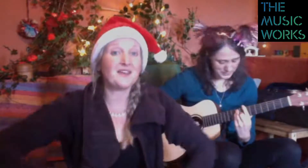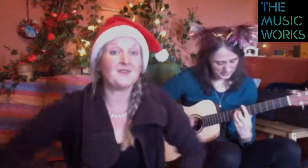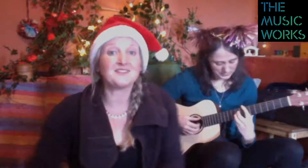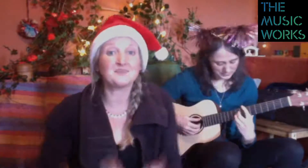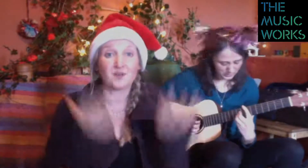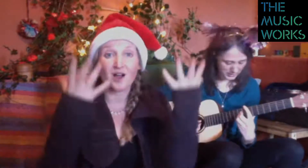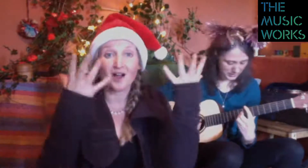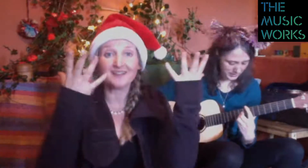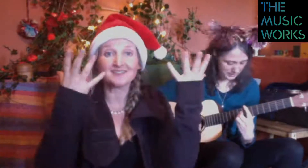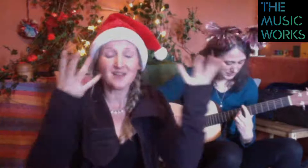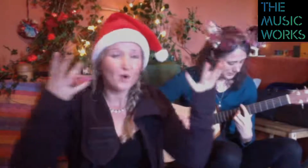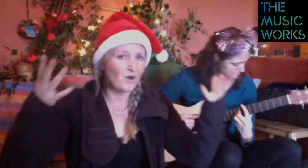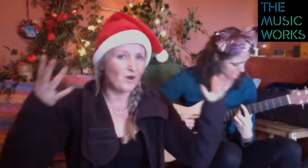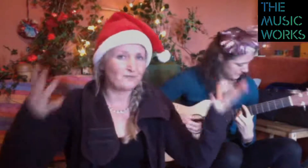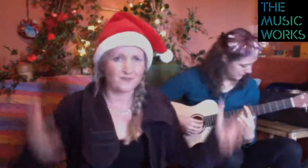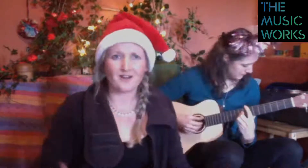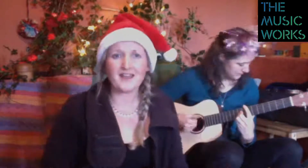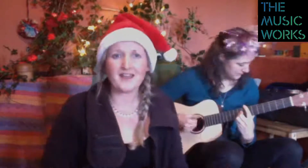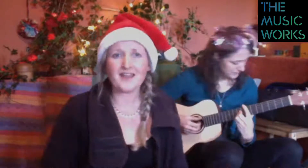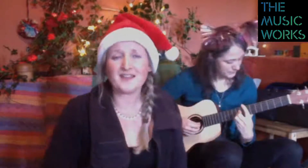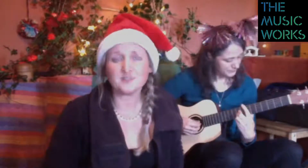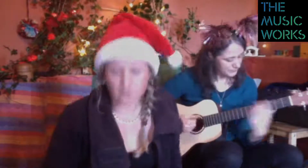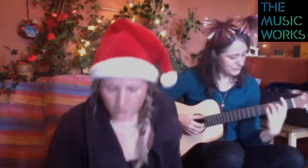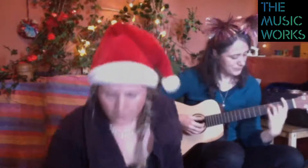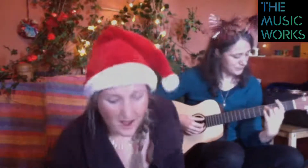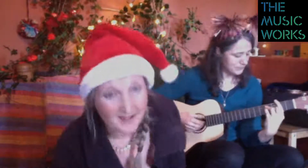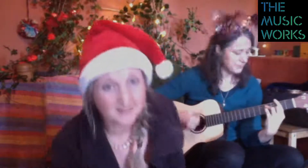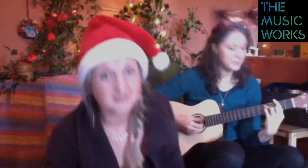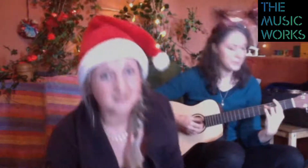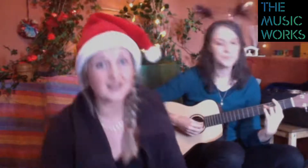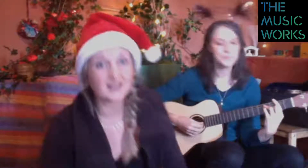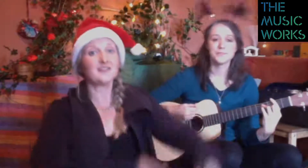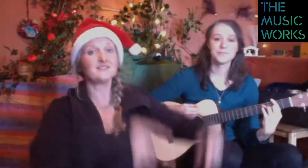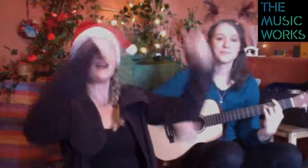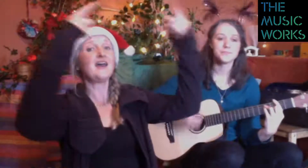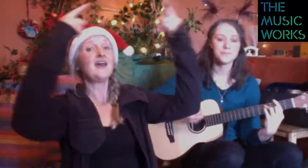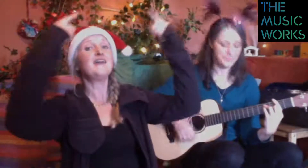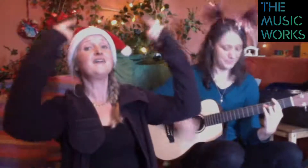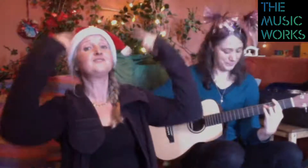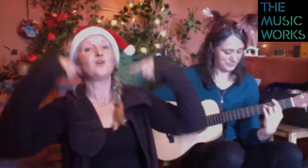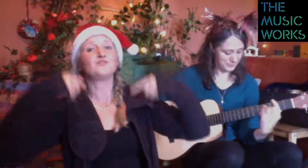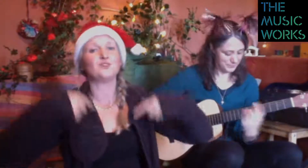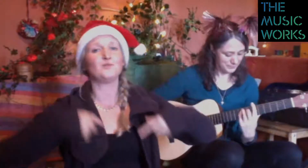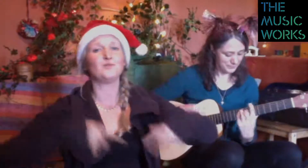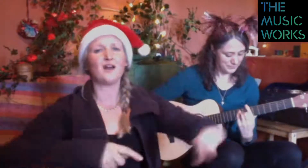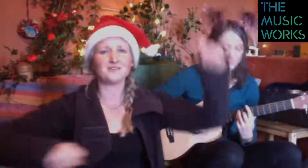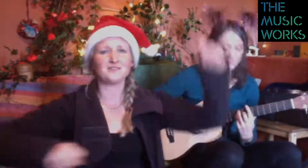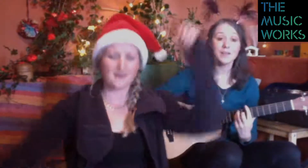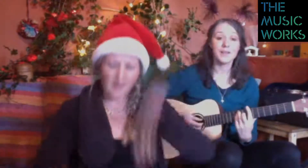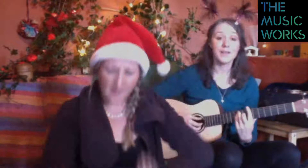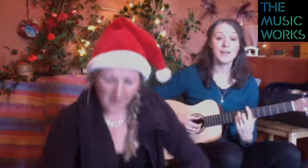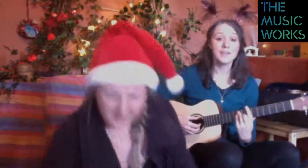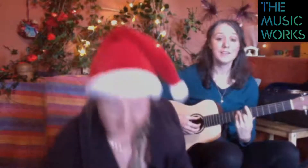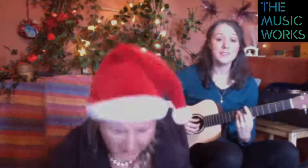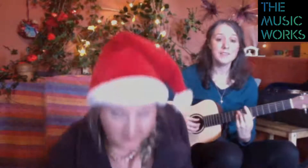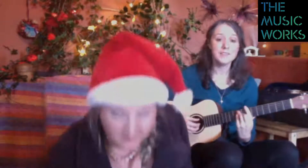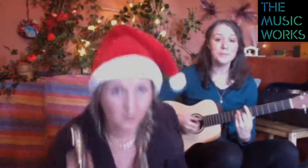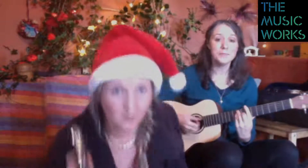spirits bright. What fun it is to ride and sing a sleighing song tonight. Hey, jingle